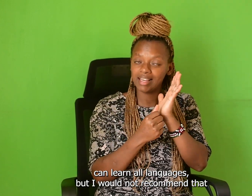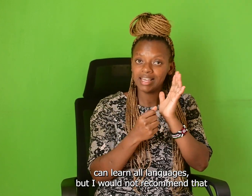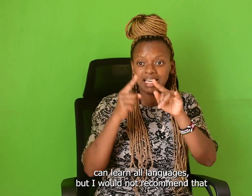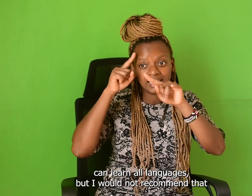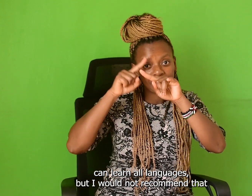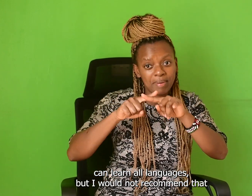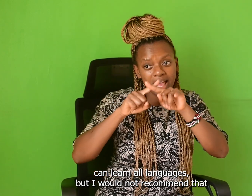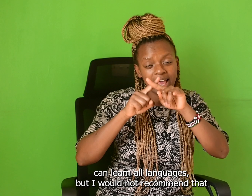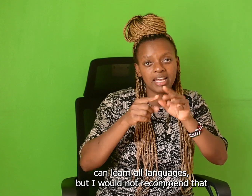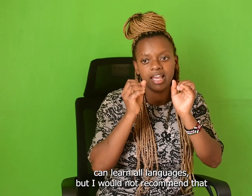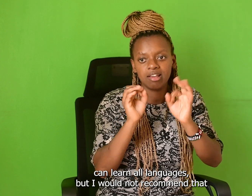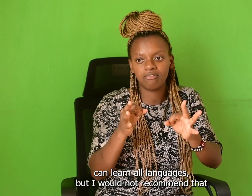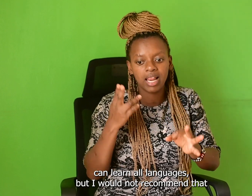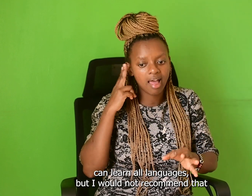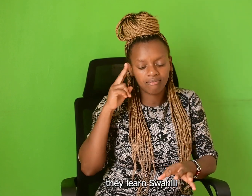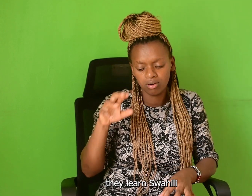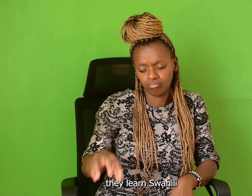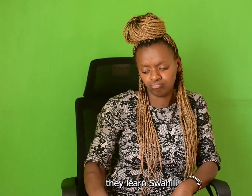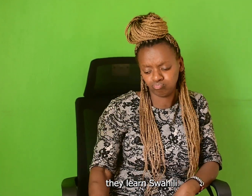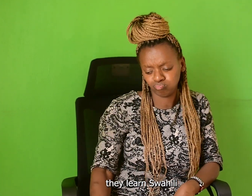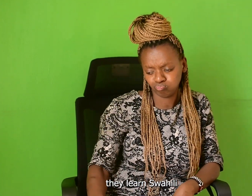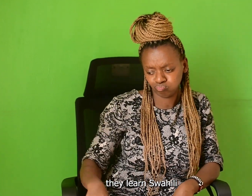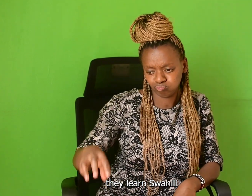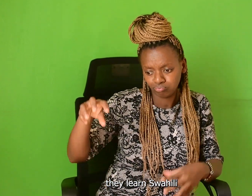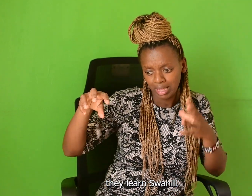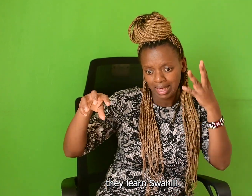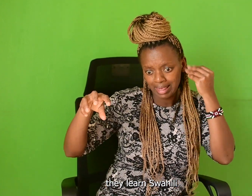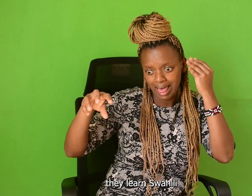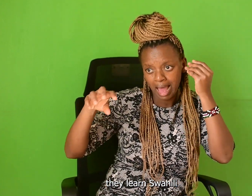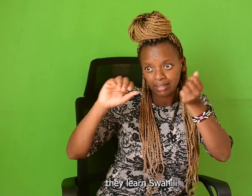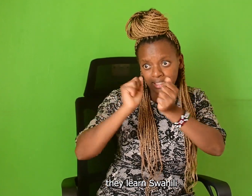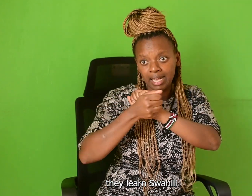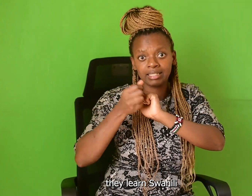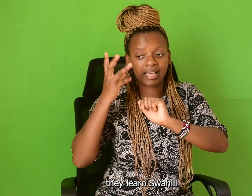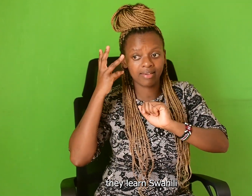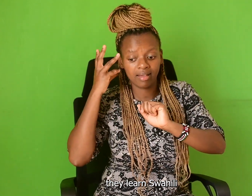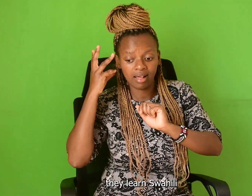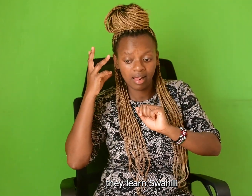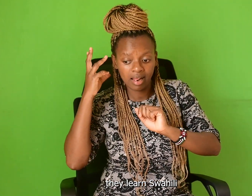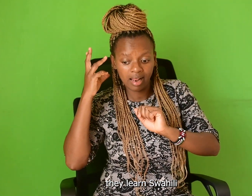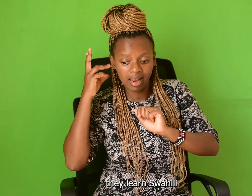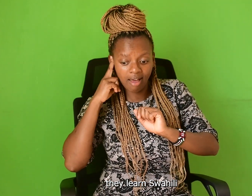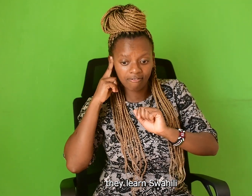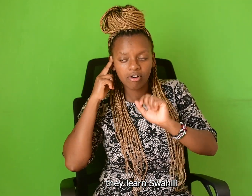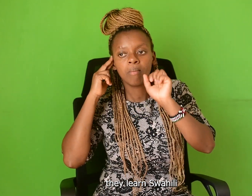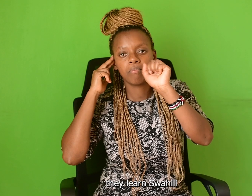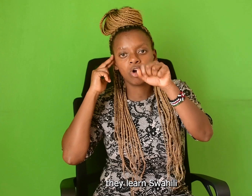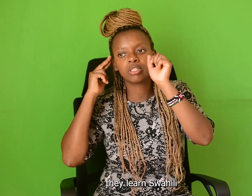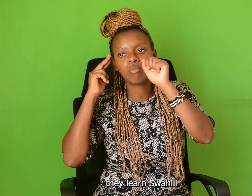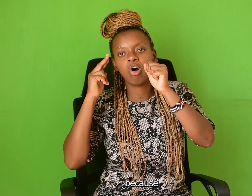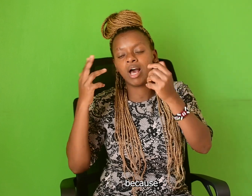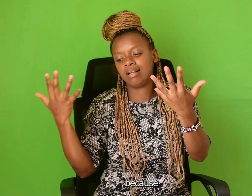But I would recommend that they learn Swahili. I would not recommend them to learn Swahili